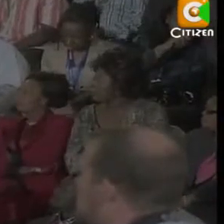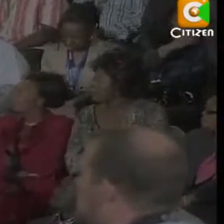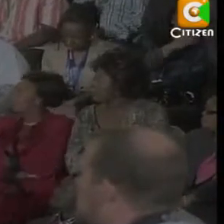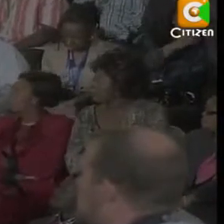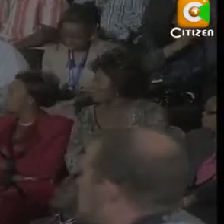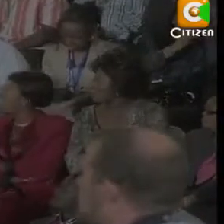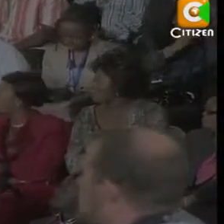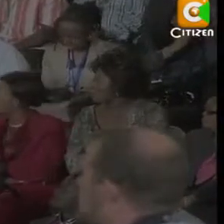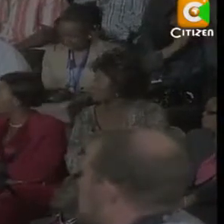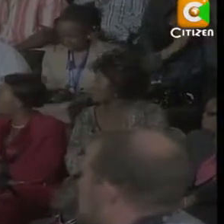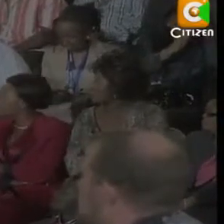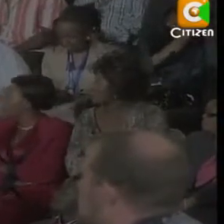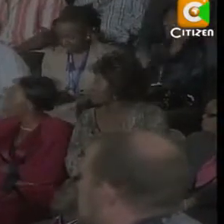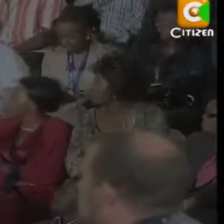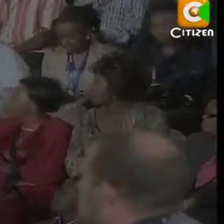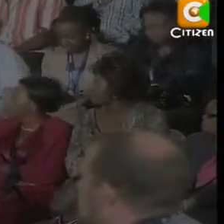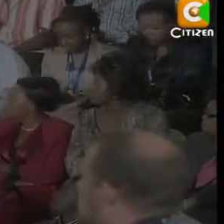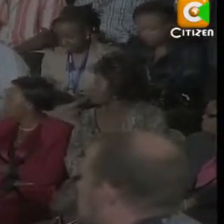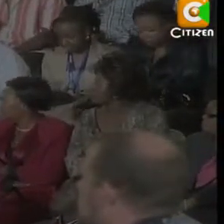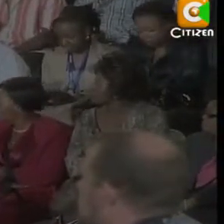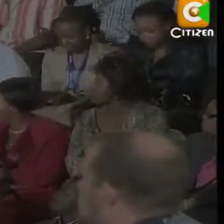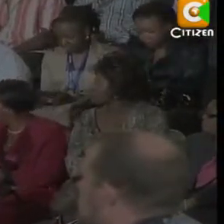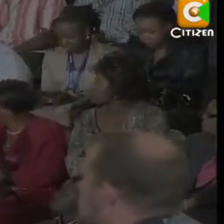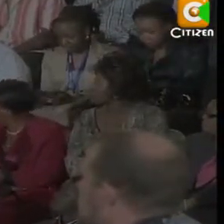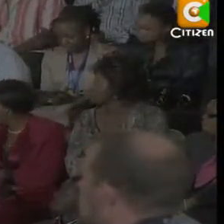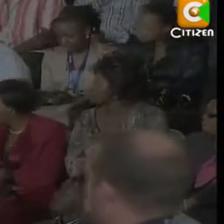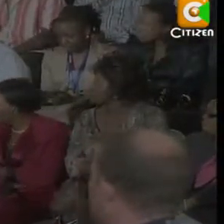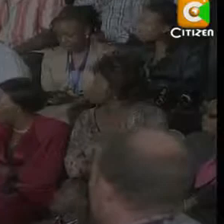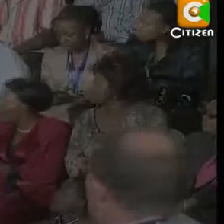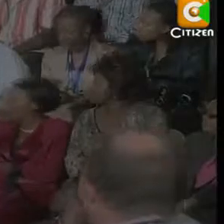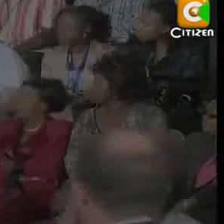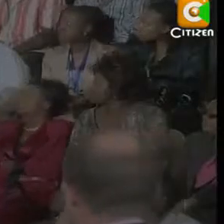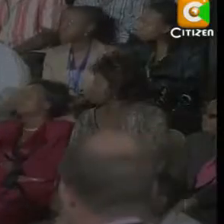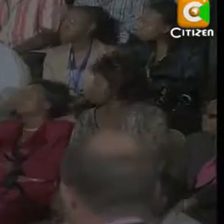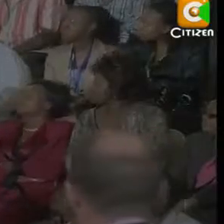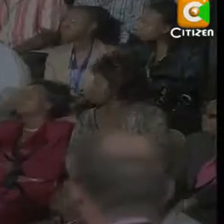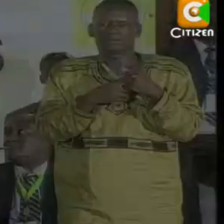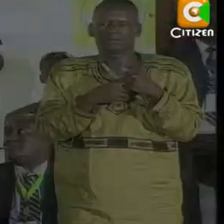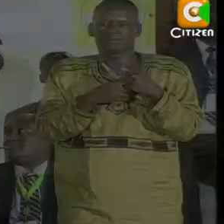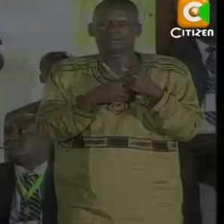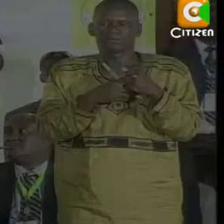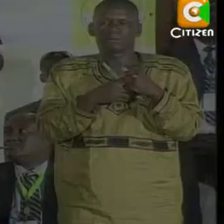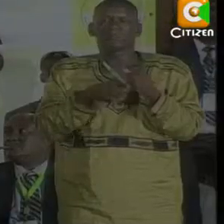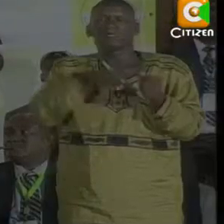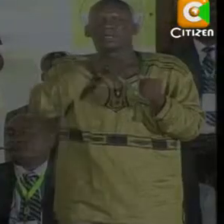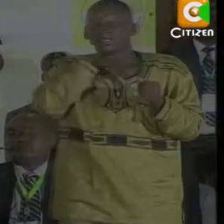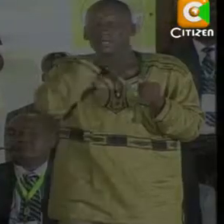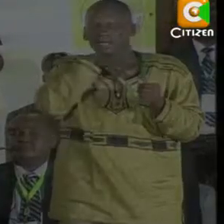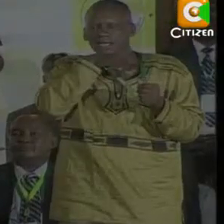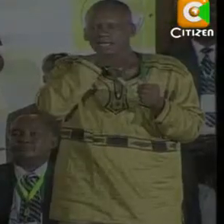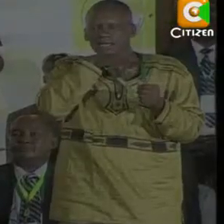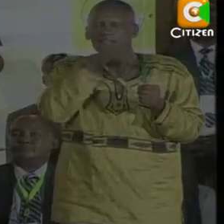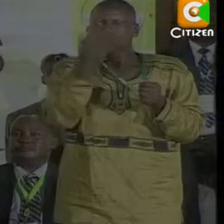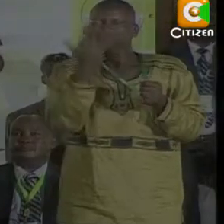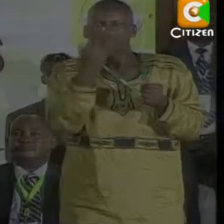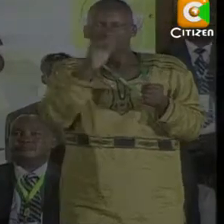the final figures that catapulted Uhuru Kenyatta to the presidency. Raila Odinga,